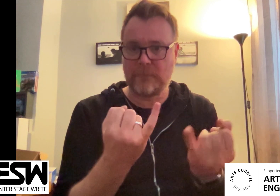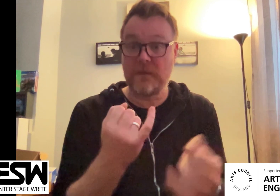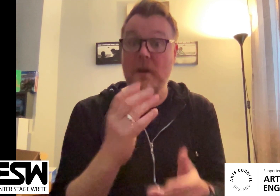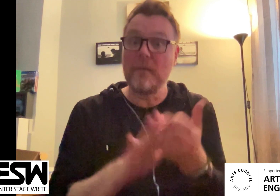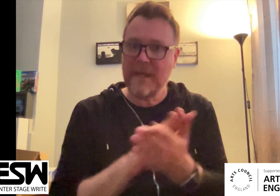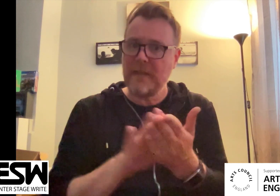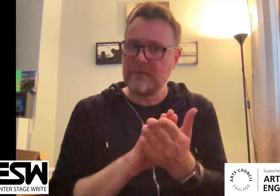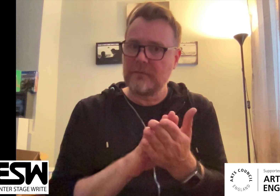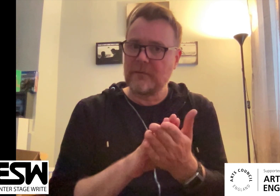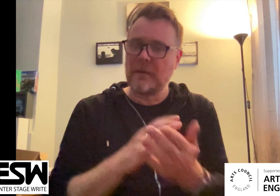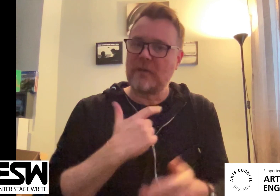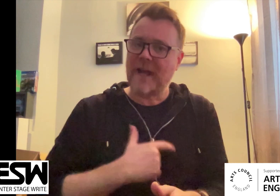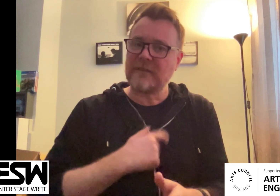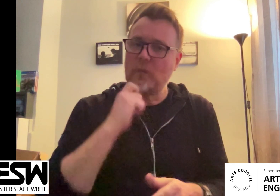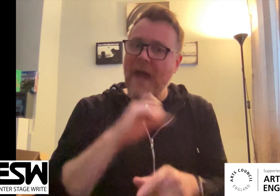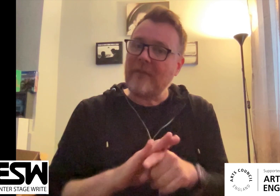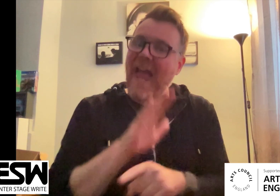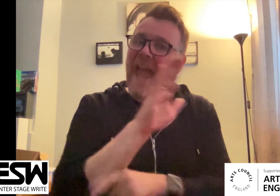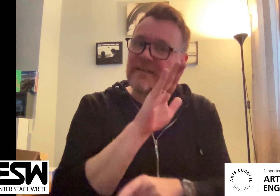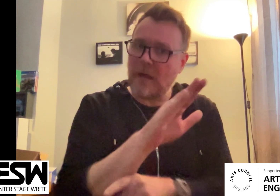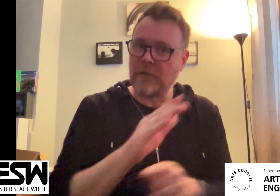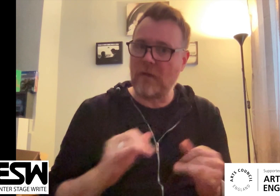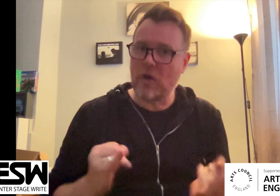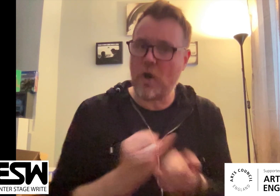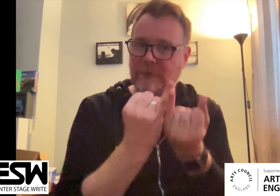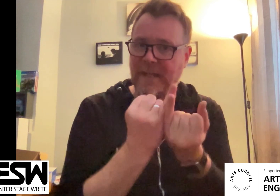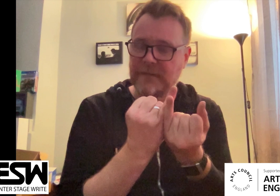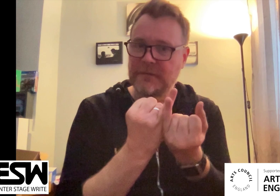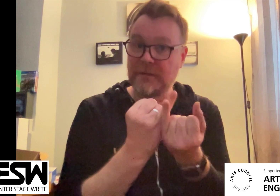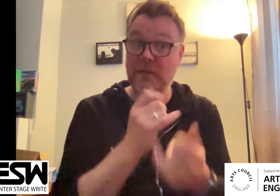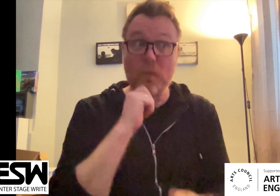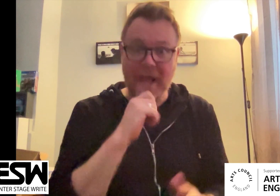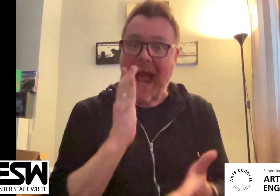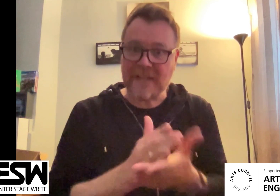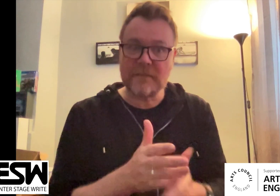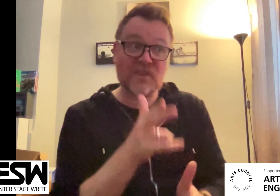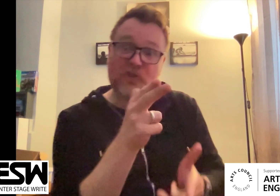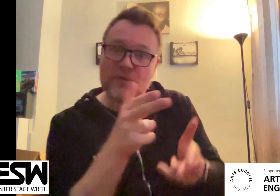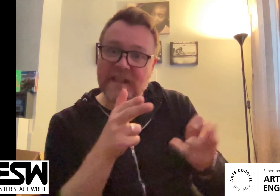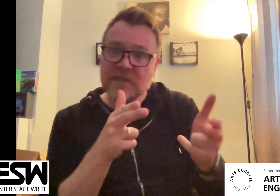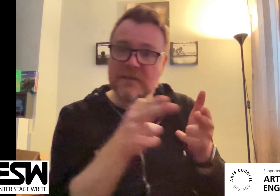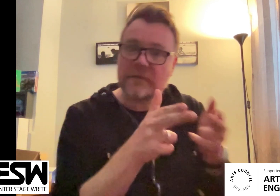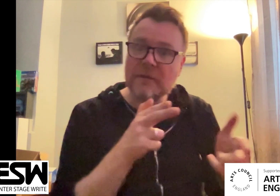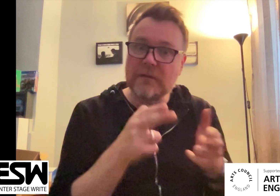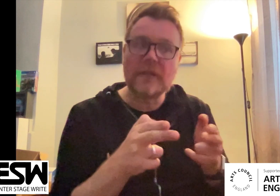conflict, conflict, conflict. Which means your character has these external conflicts and internal conflicts.